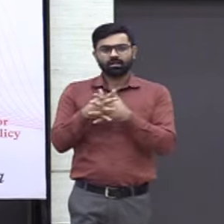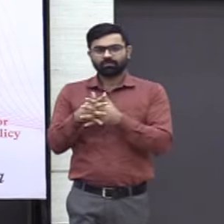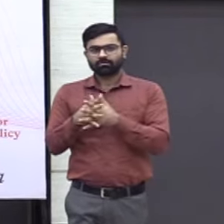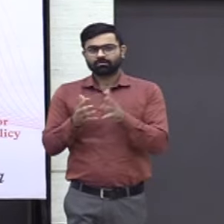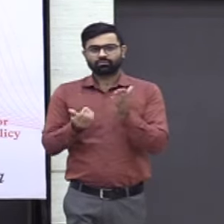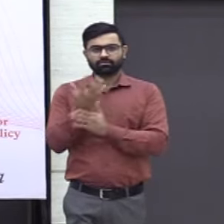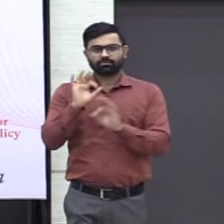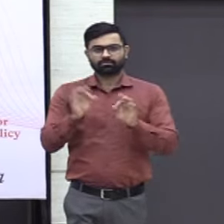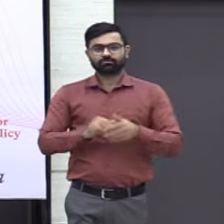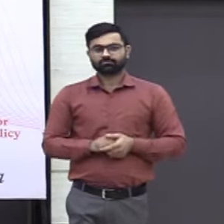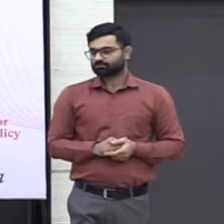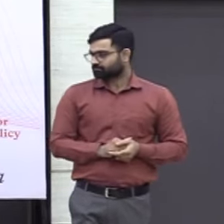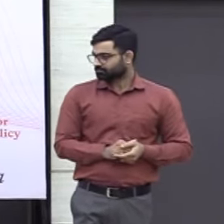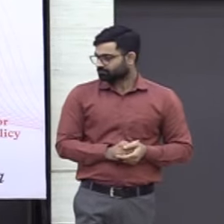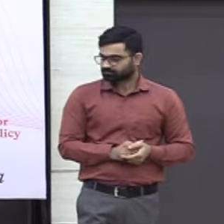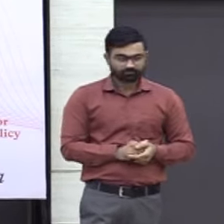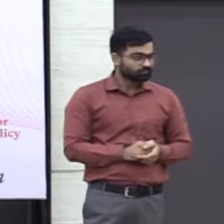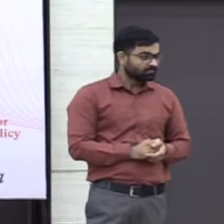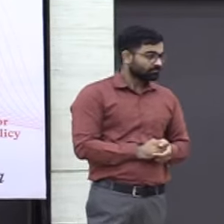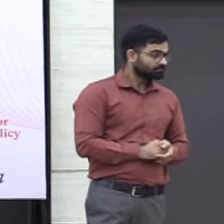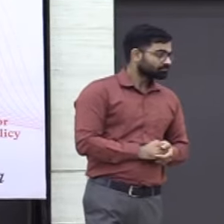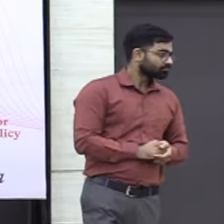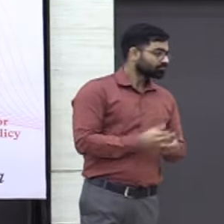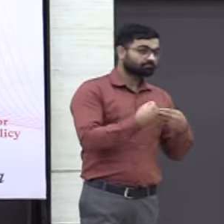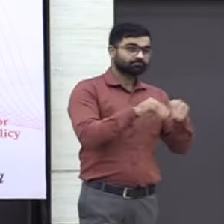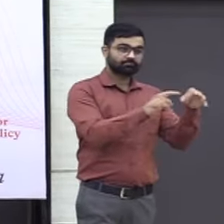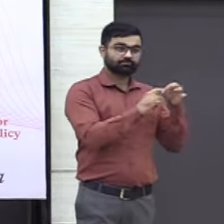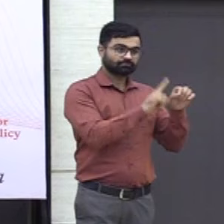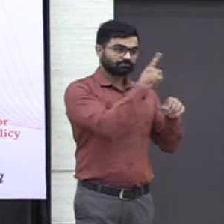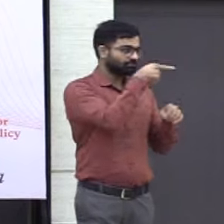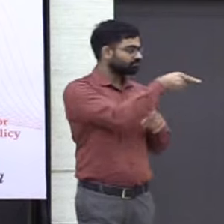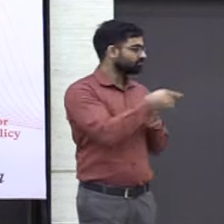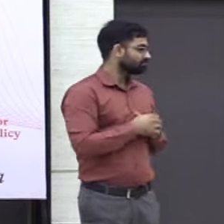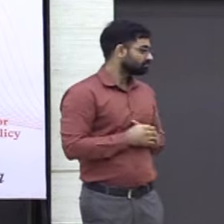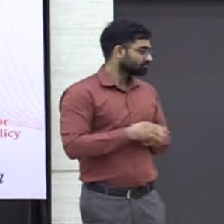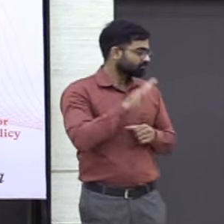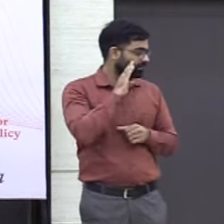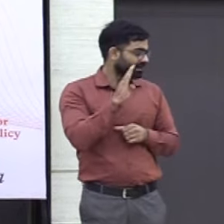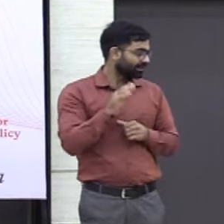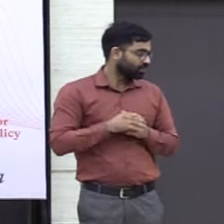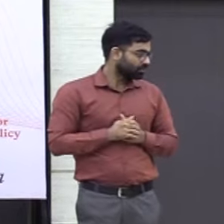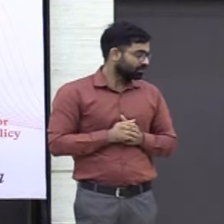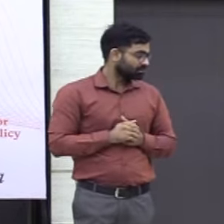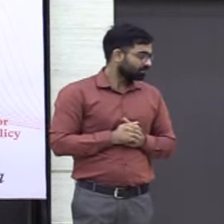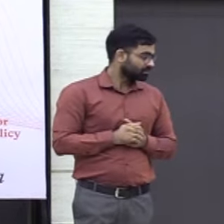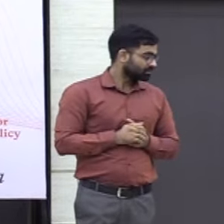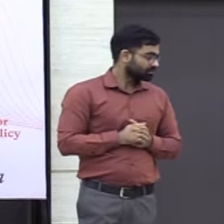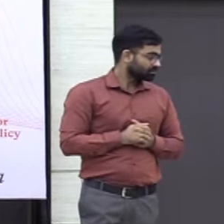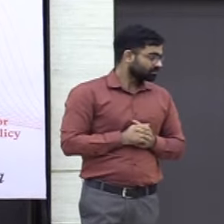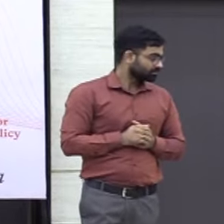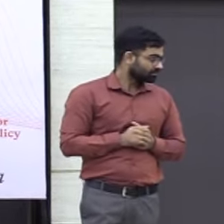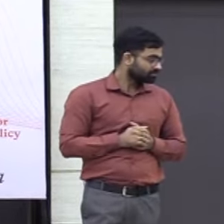an issue. Right. We have many more questions. We'll take one here. Hello, sir.